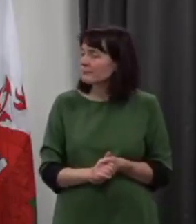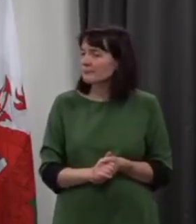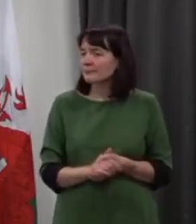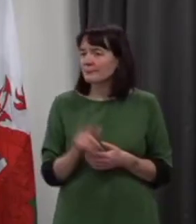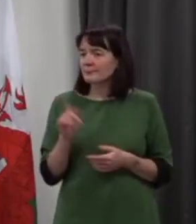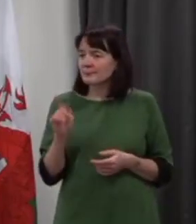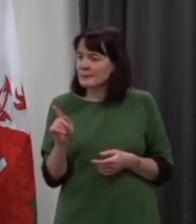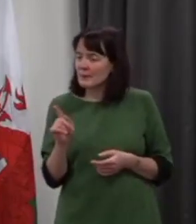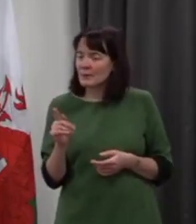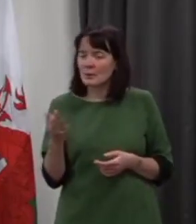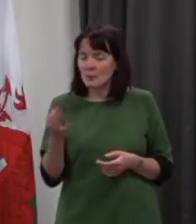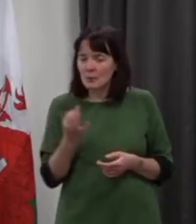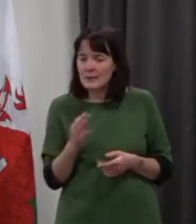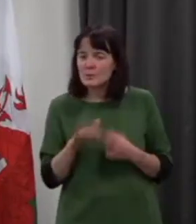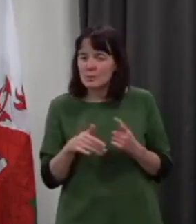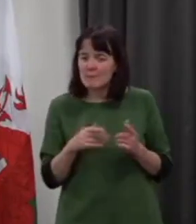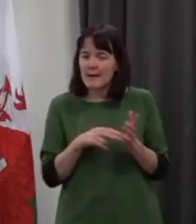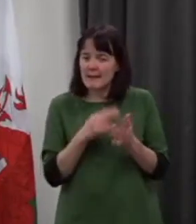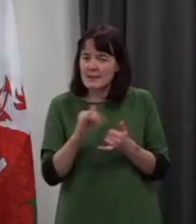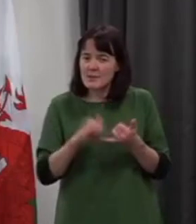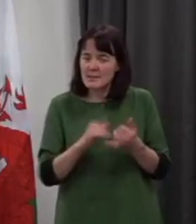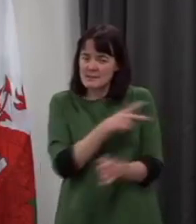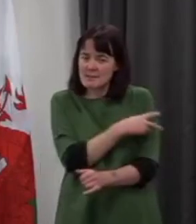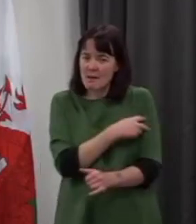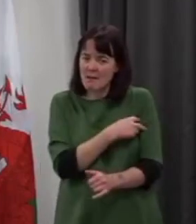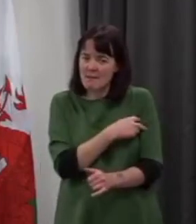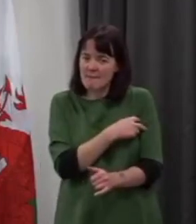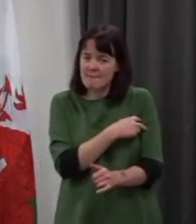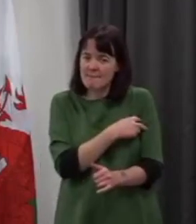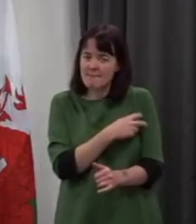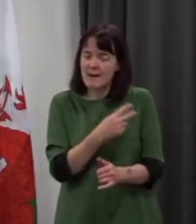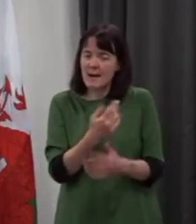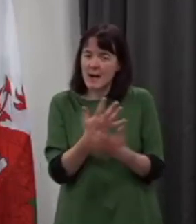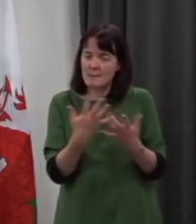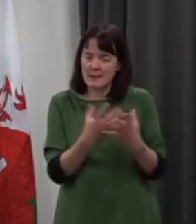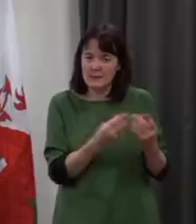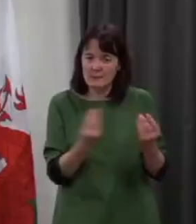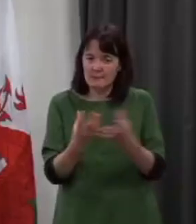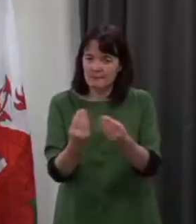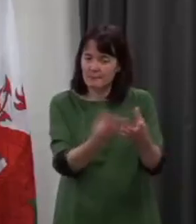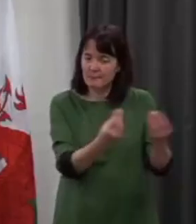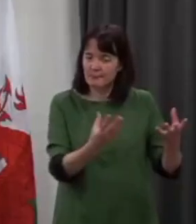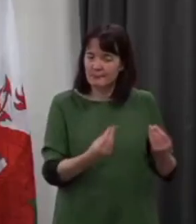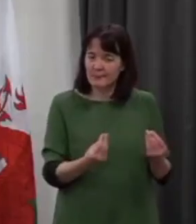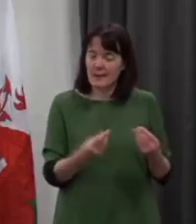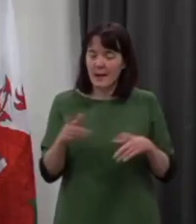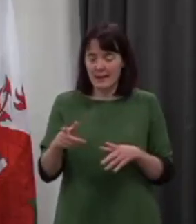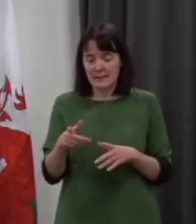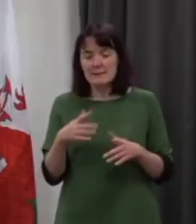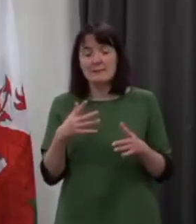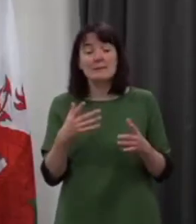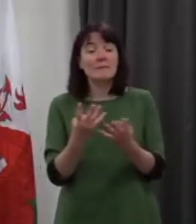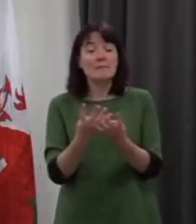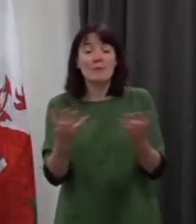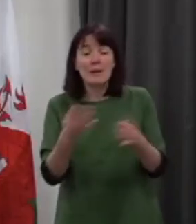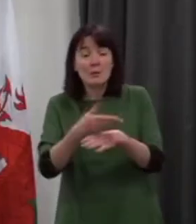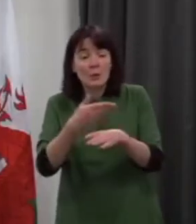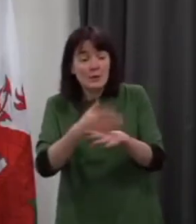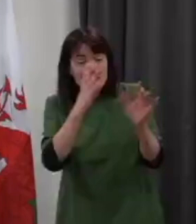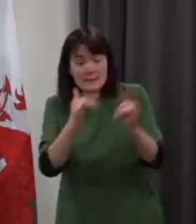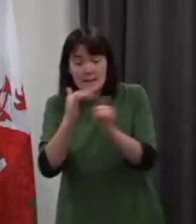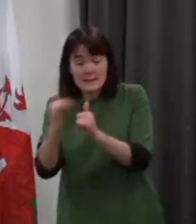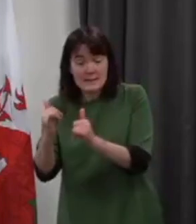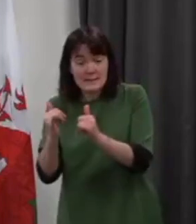how many NHS staff are off the workplace and where we are with testing our frontline workers. On some of the detail of the numbers of